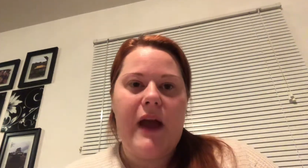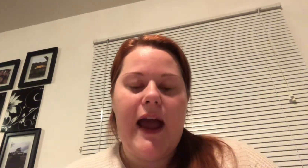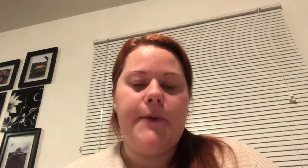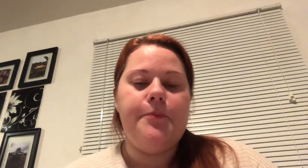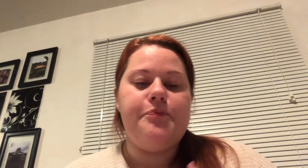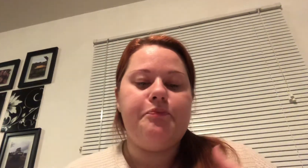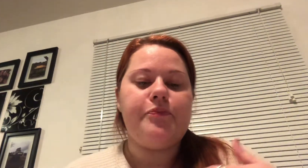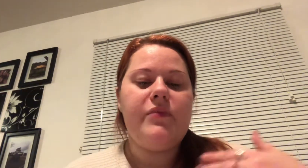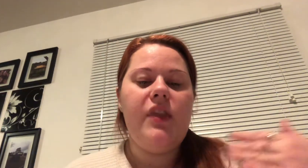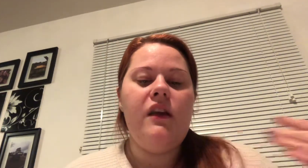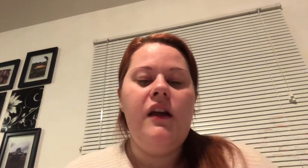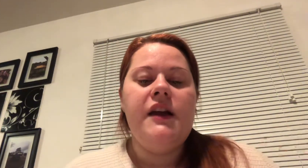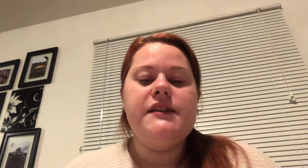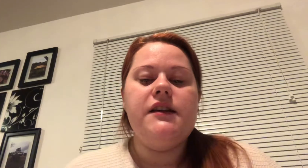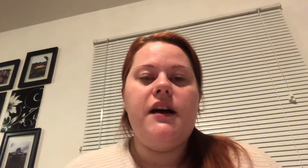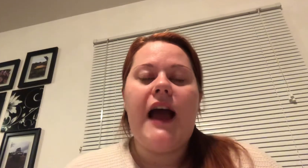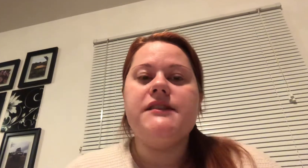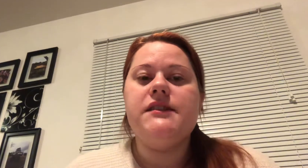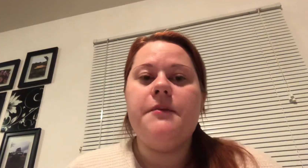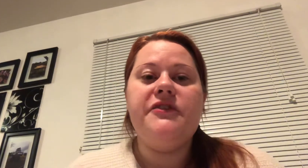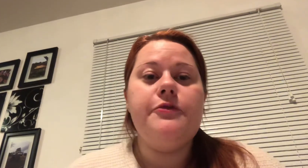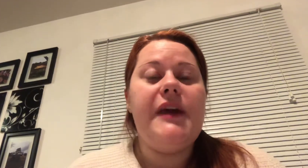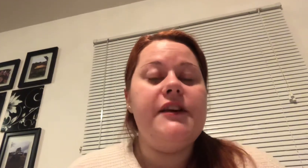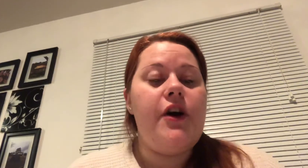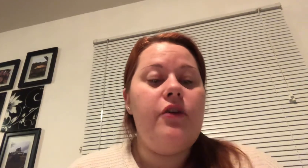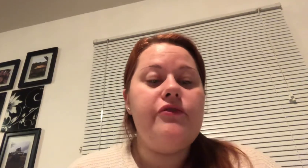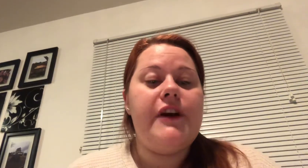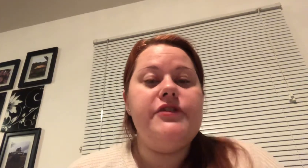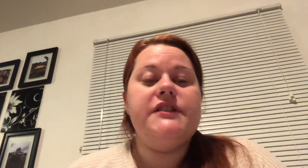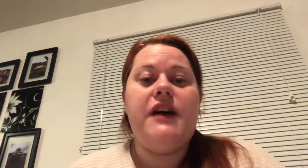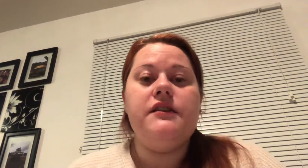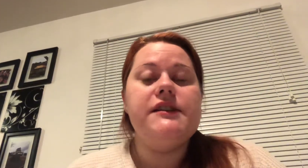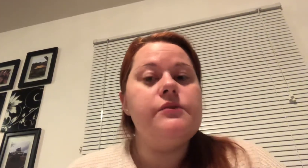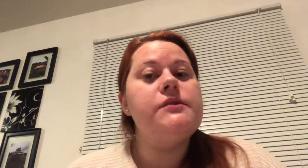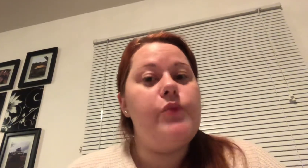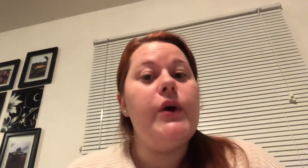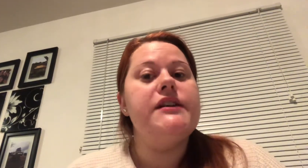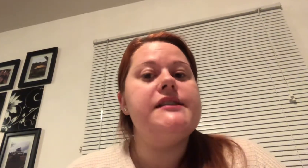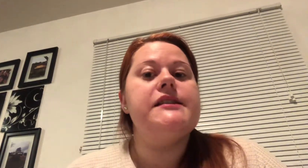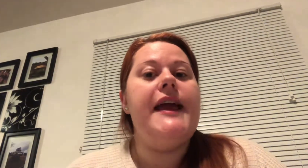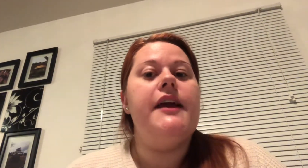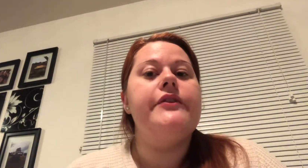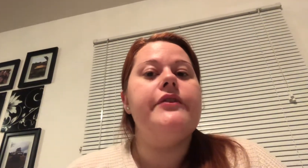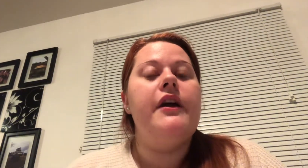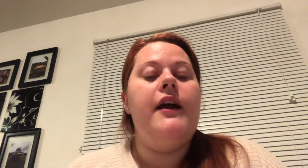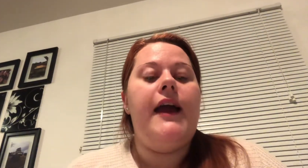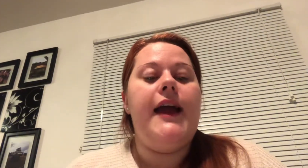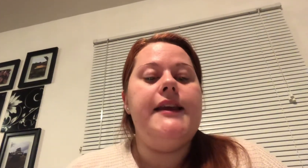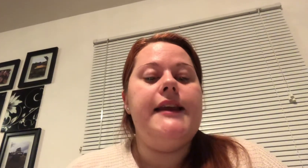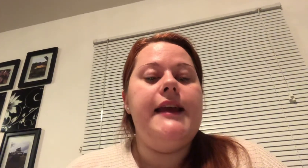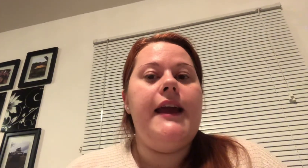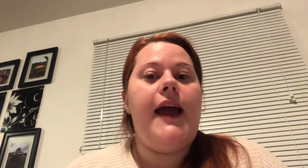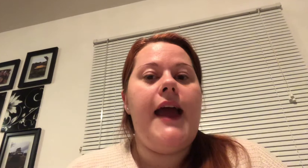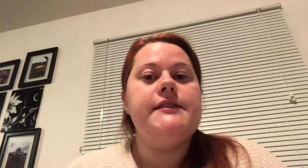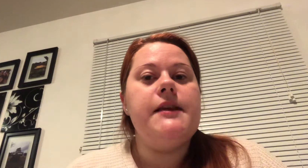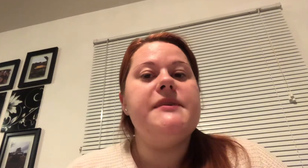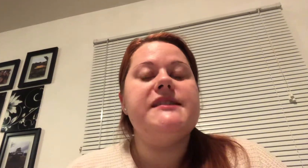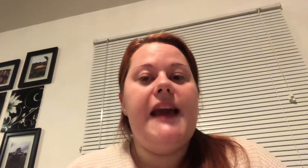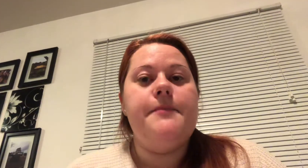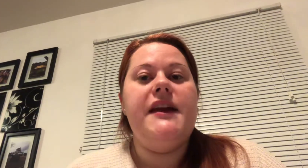okay? As some of you may know, Frederick Douglass was born a slave, and he ended up escaping